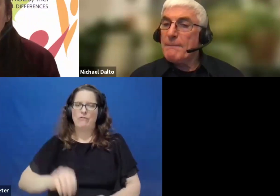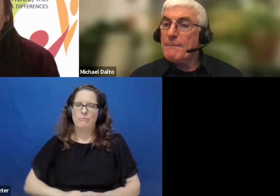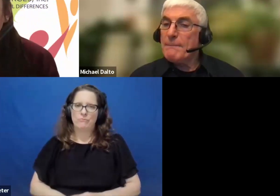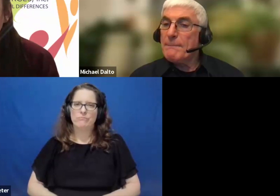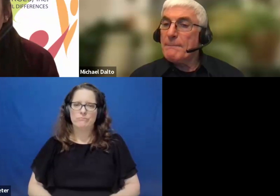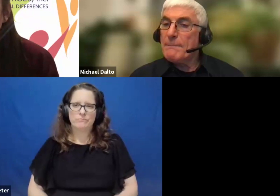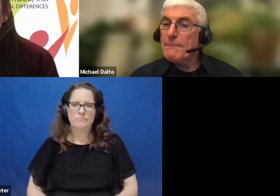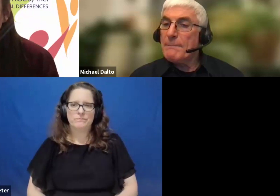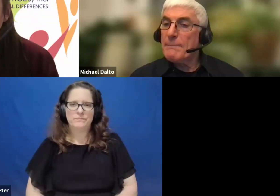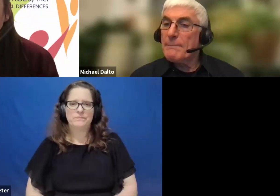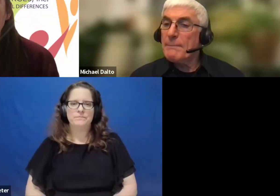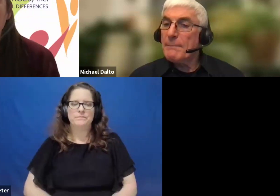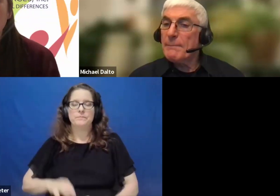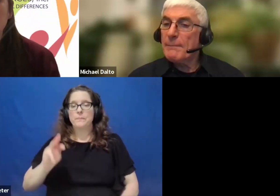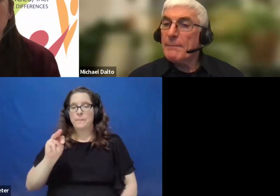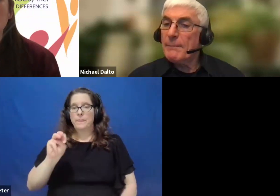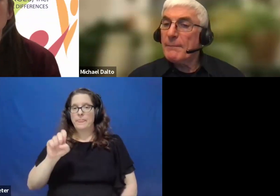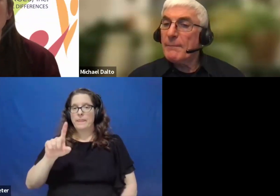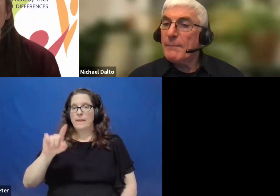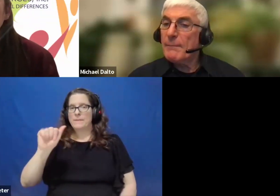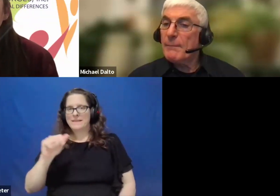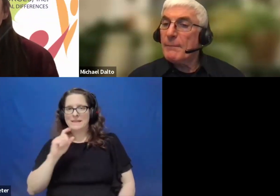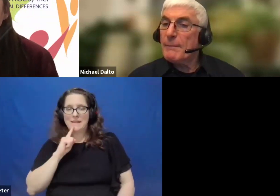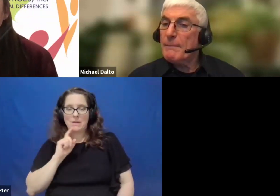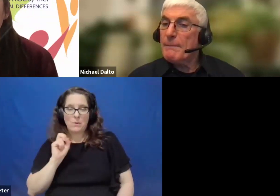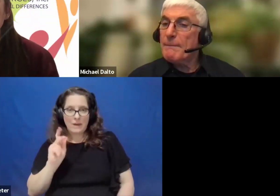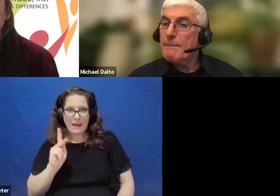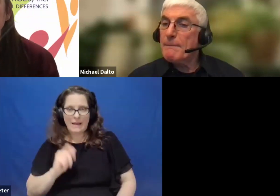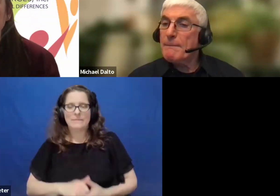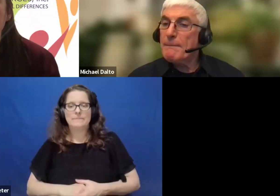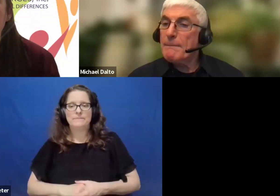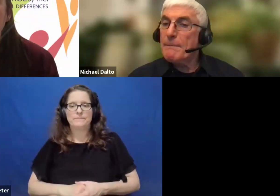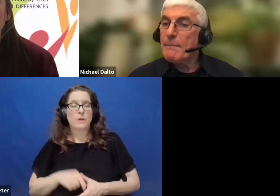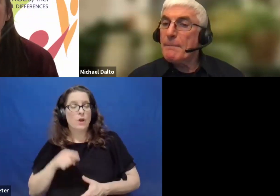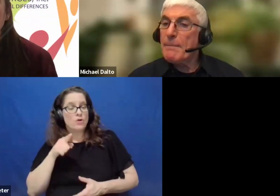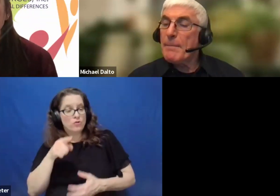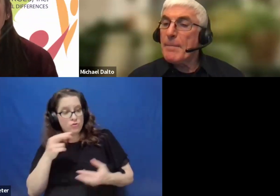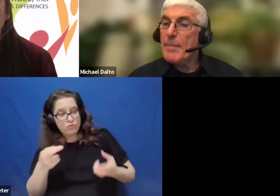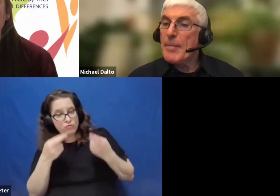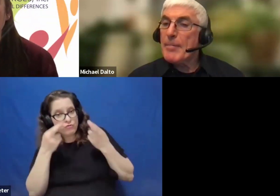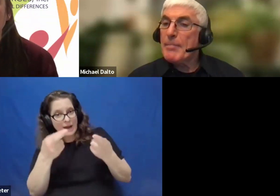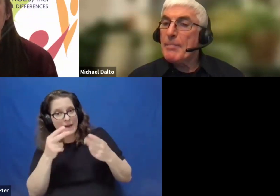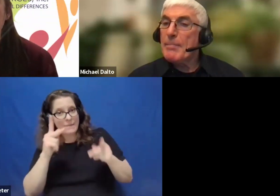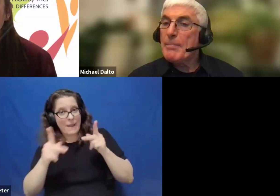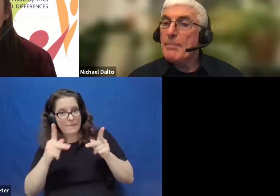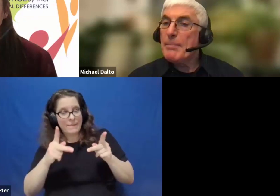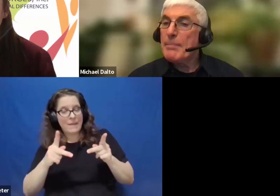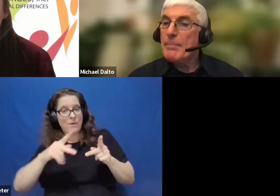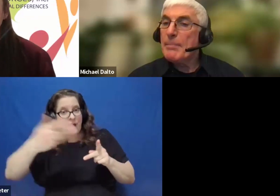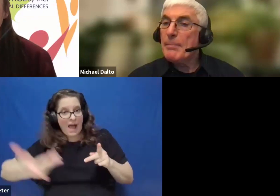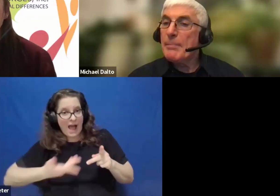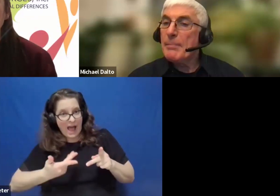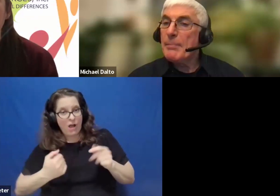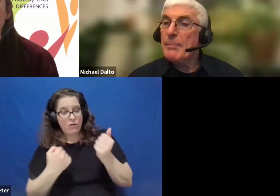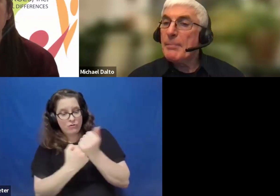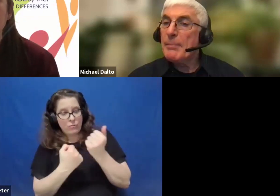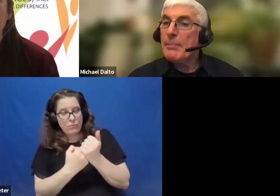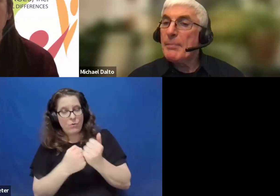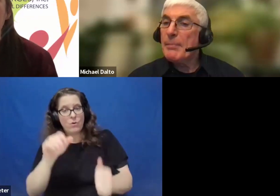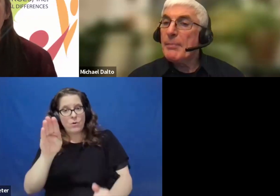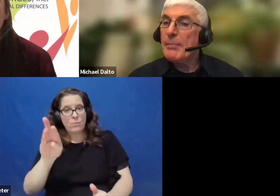Okay, great. So next question, do you recommend people to hire a support broker to help them navigate